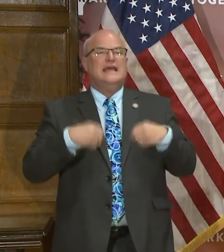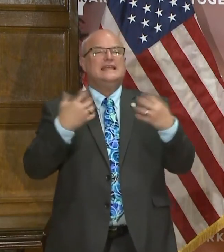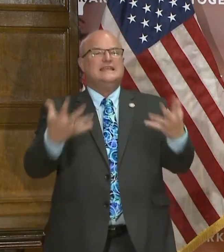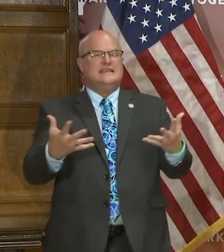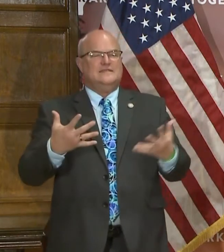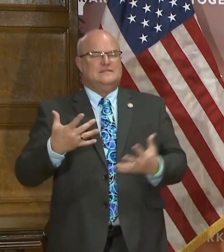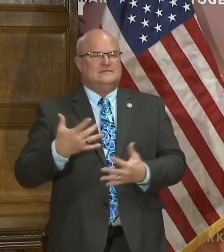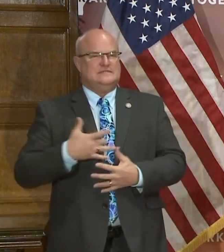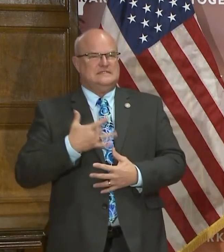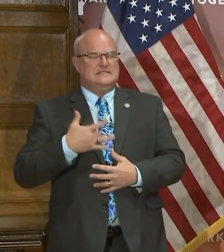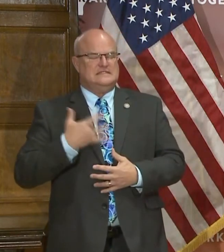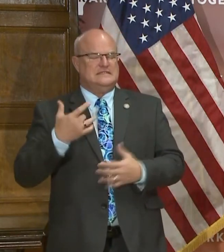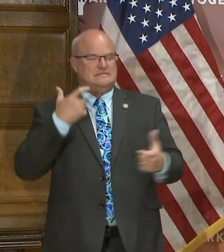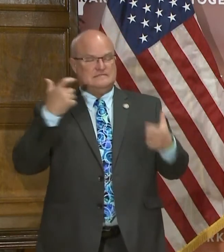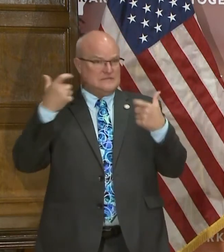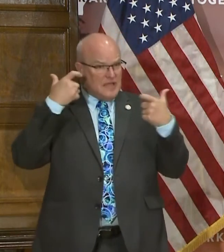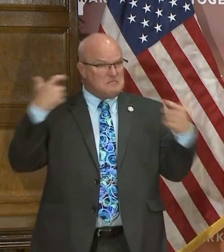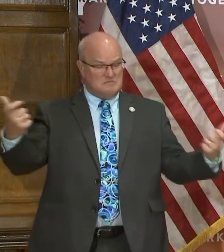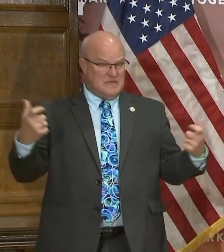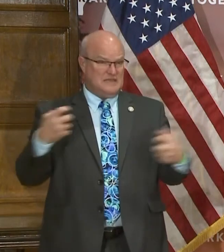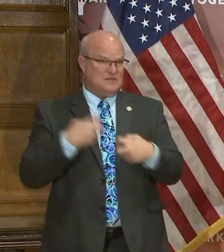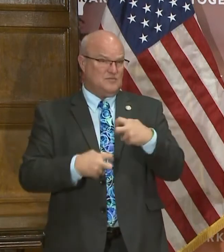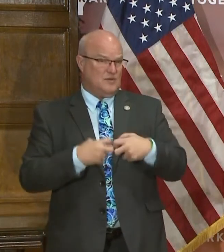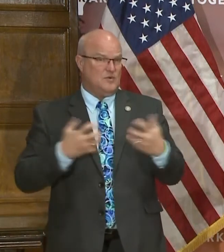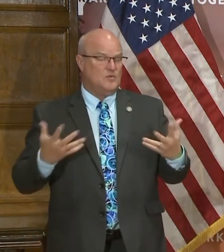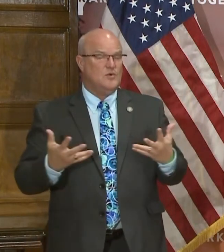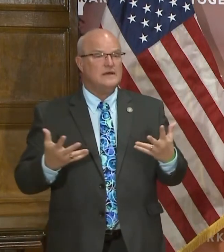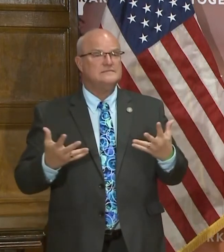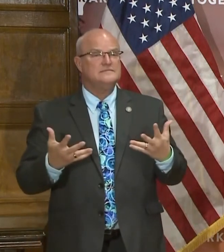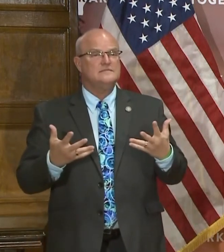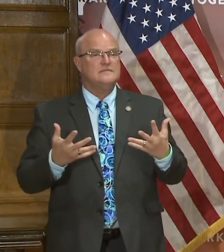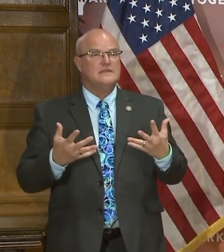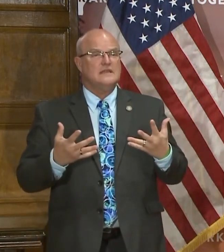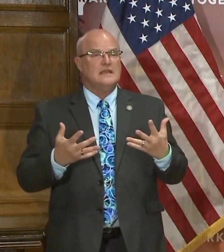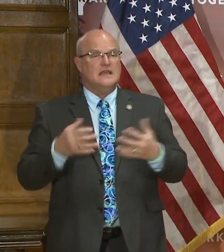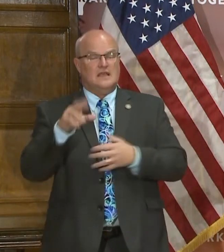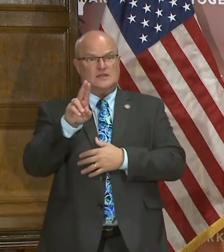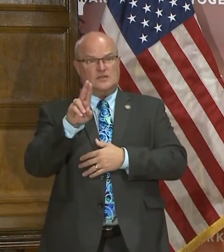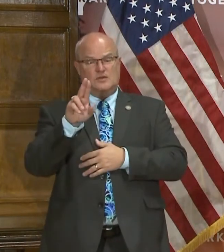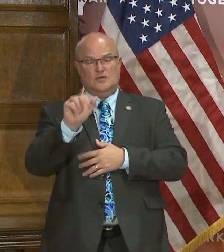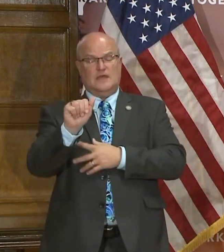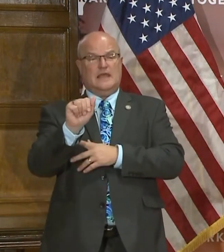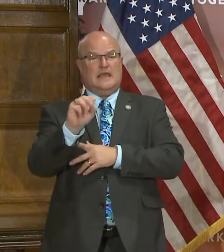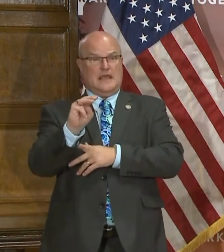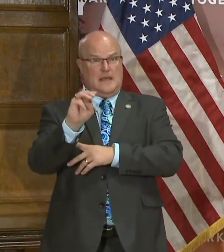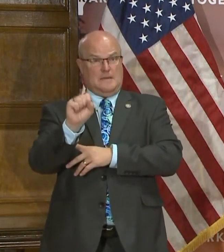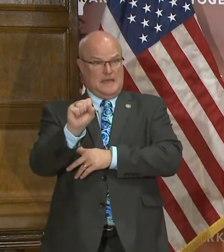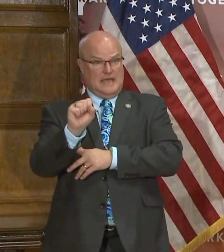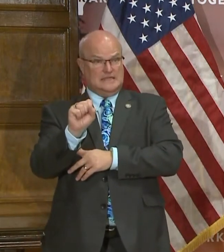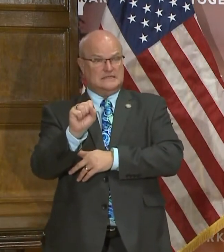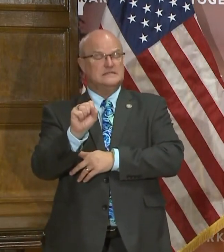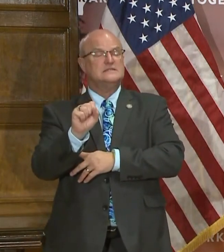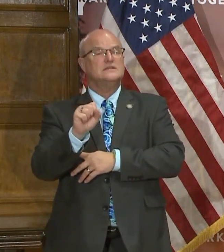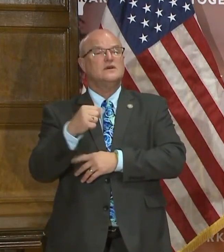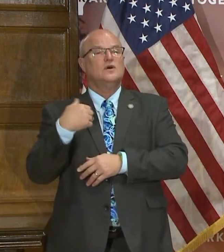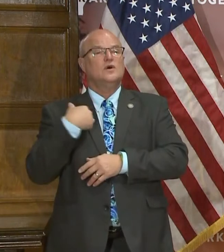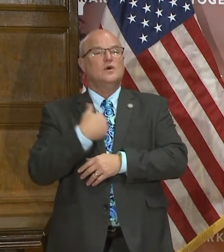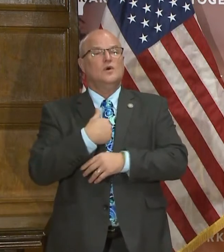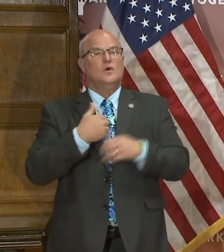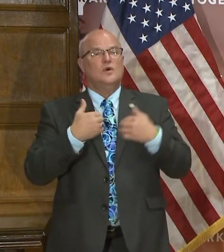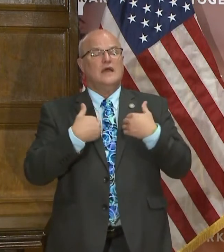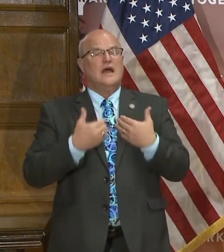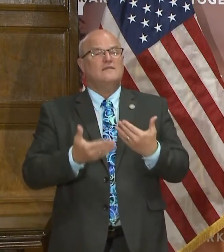a sense of the magnitude of this problem, just at UAMS alone, we